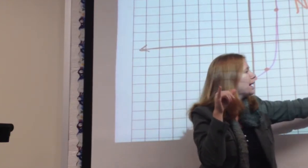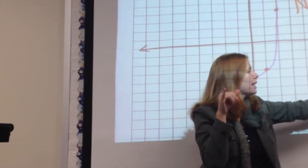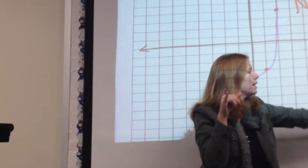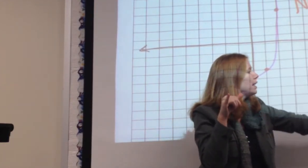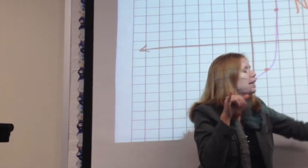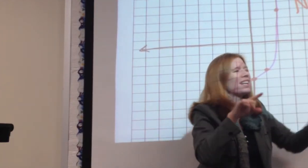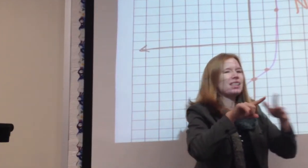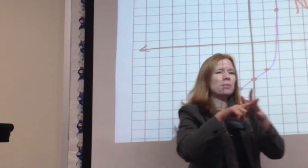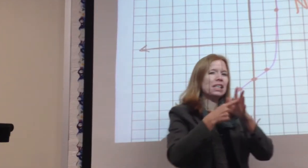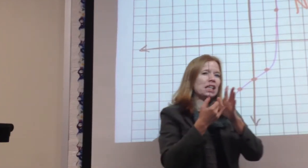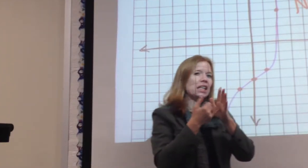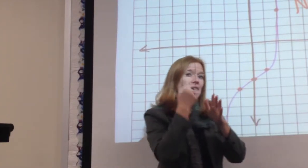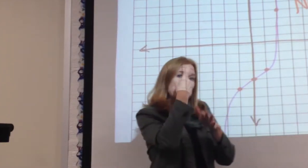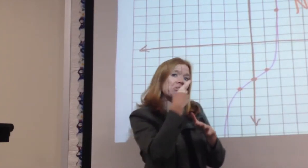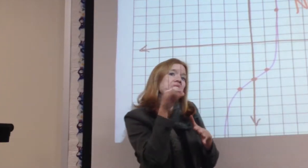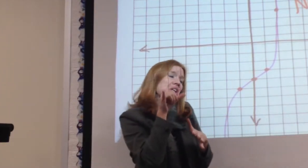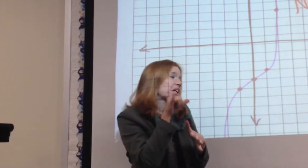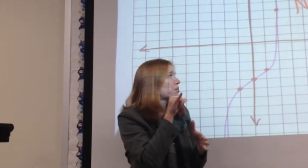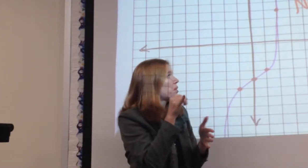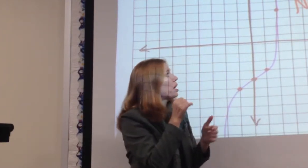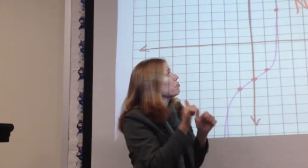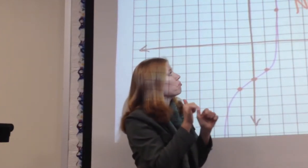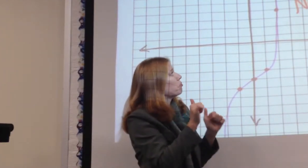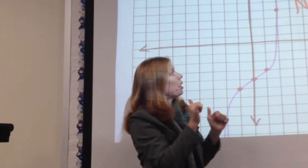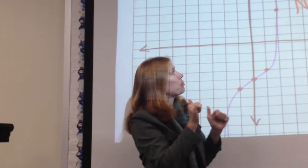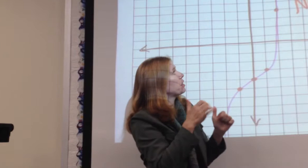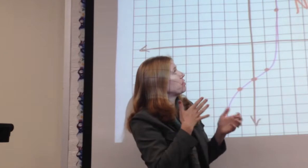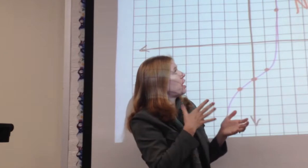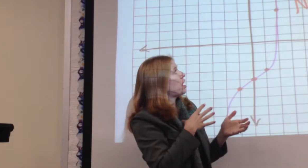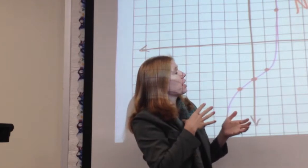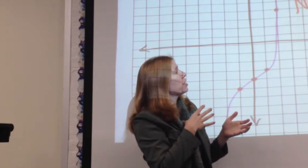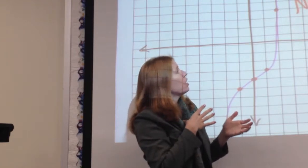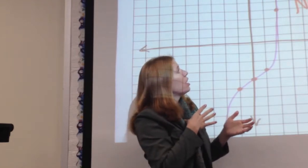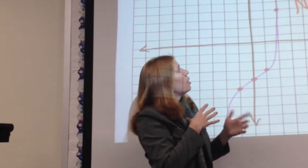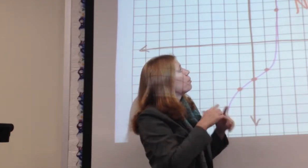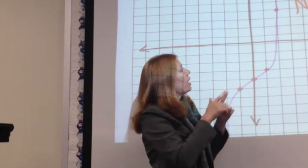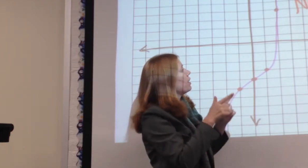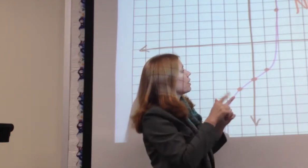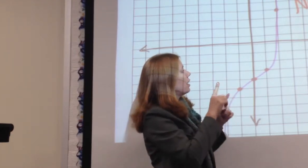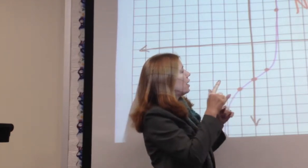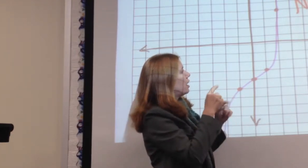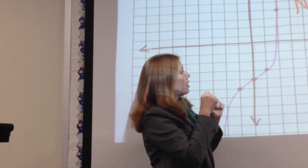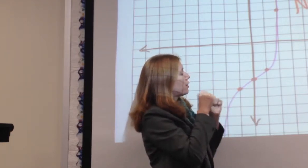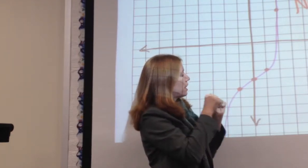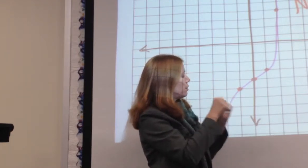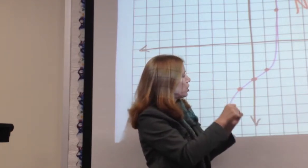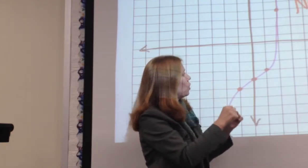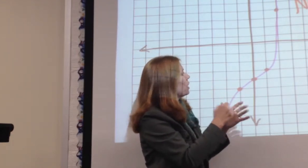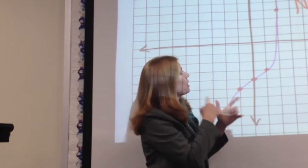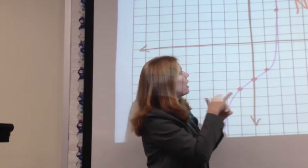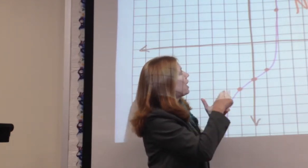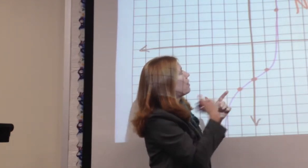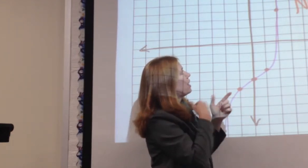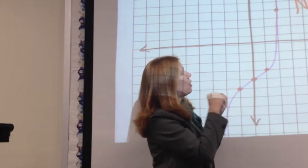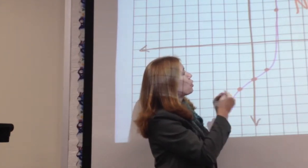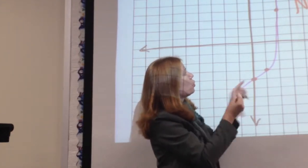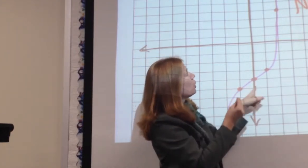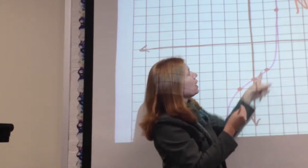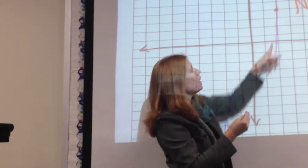y. In the beginning, it looks like it might be fine, but if I keep going, then I have a number way